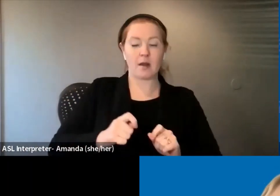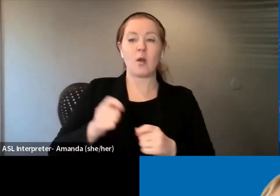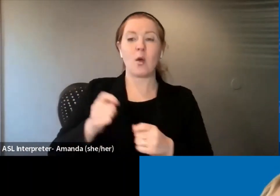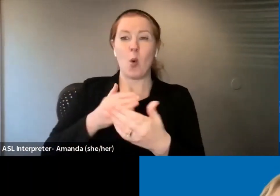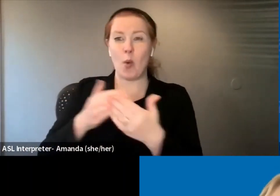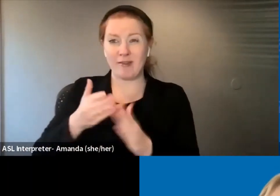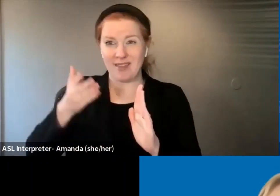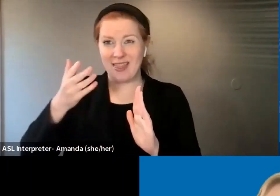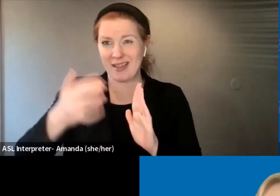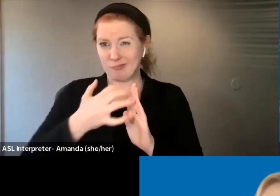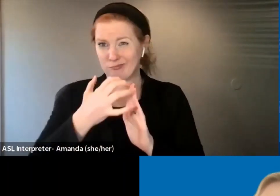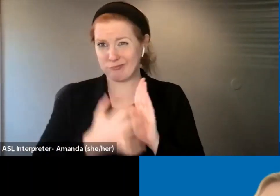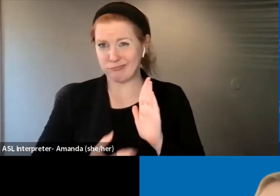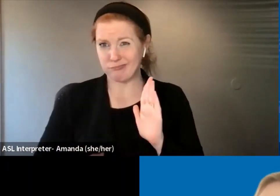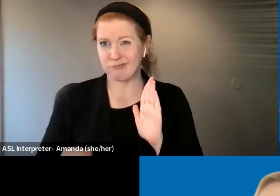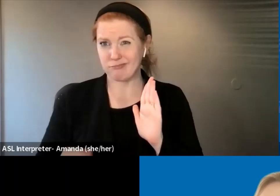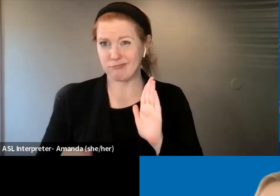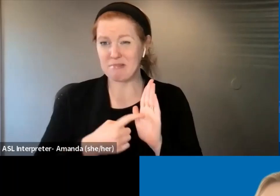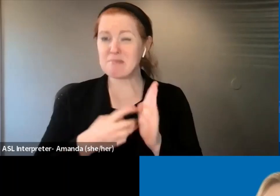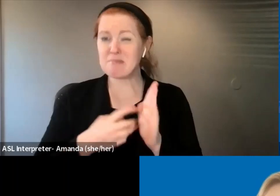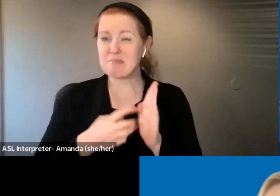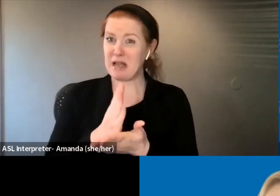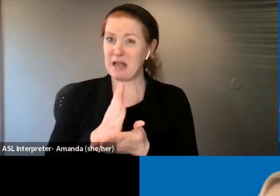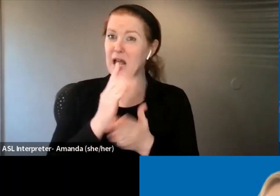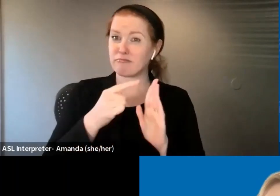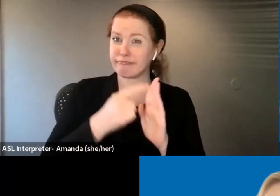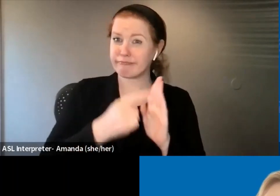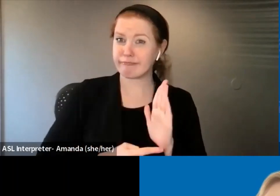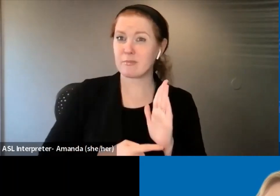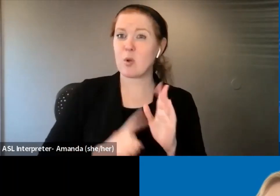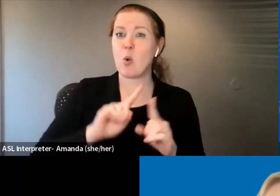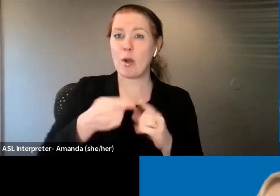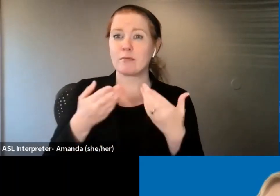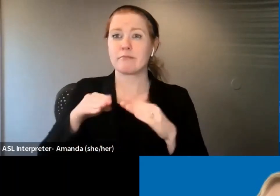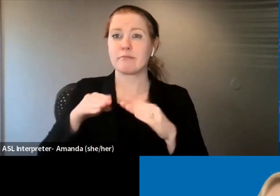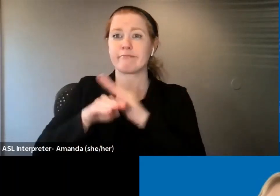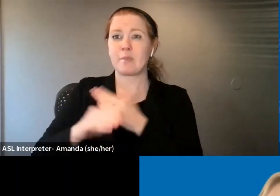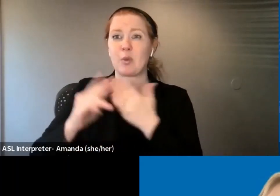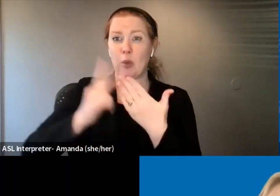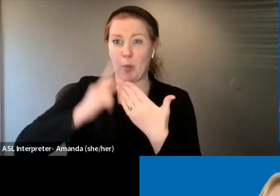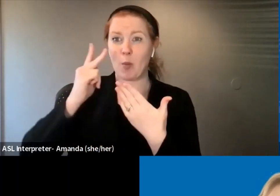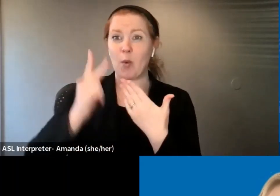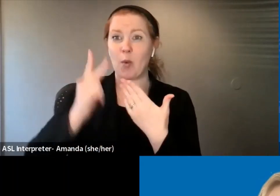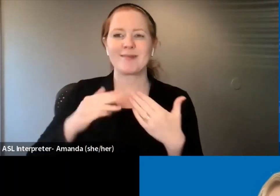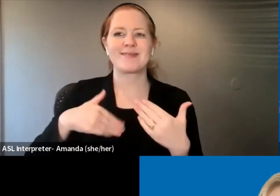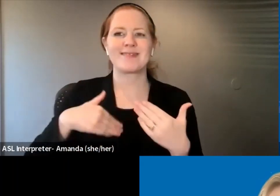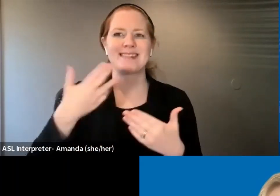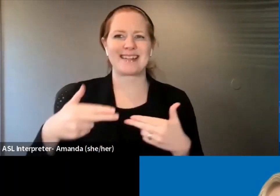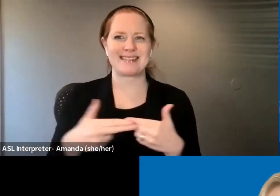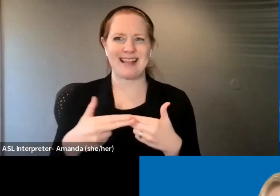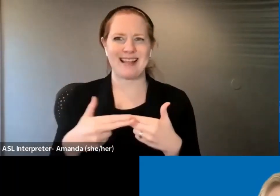it, you are entitled to once you are enrolled in the program. Next slide.